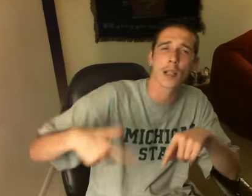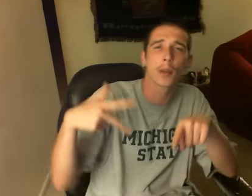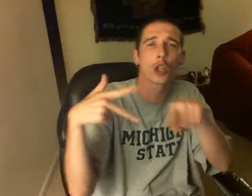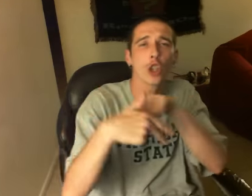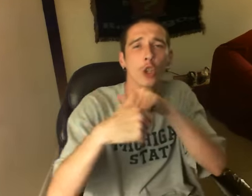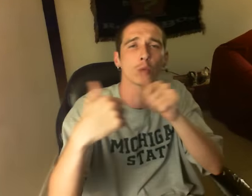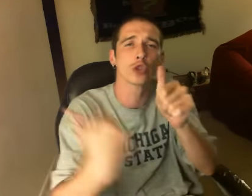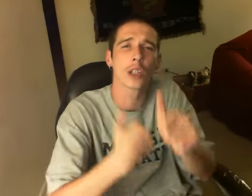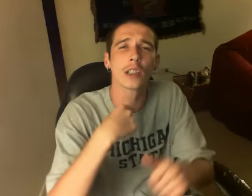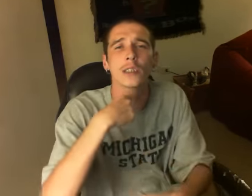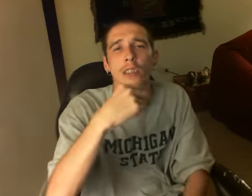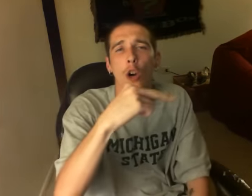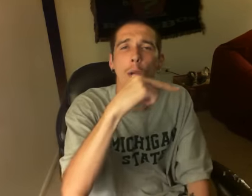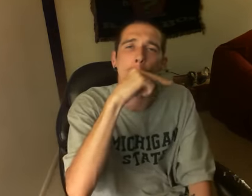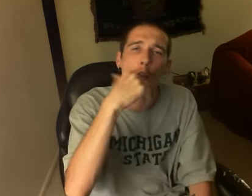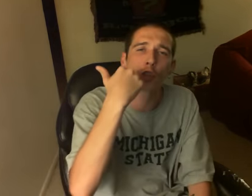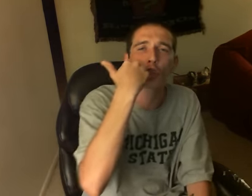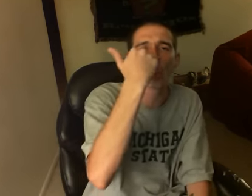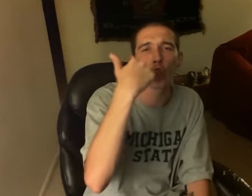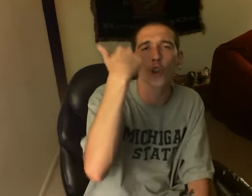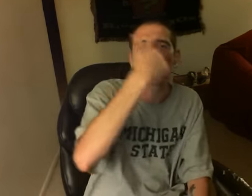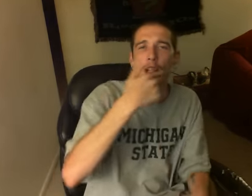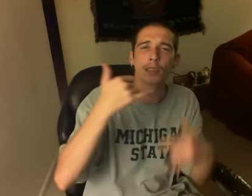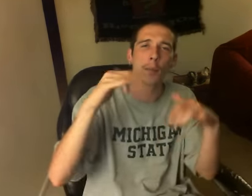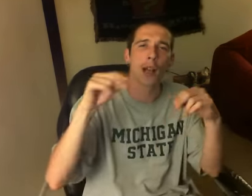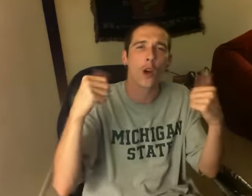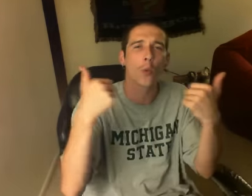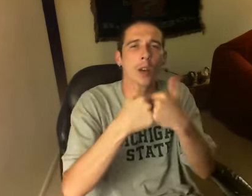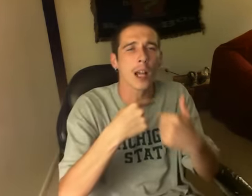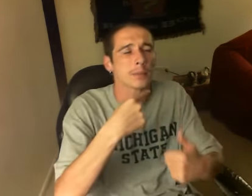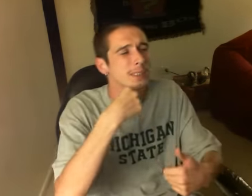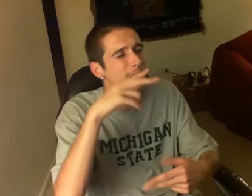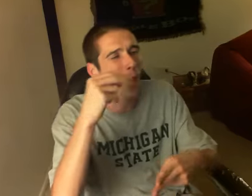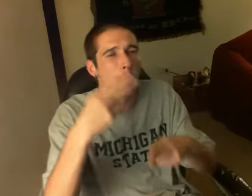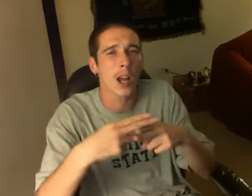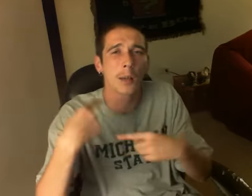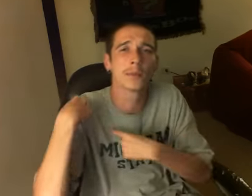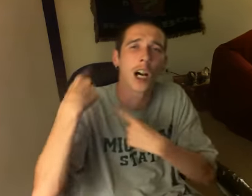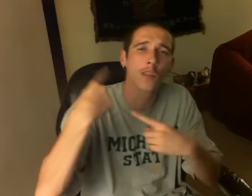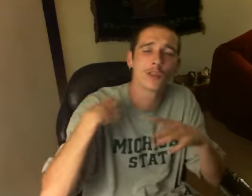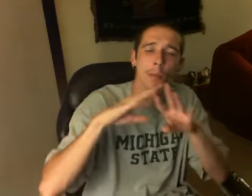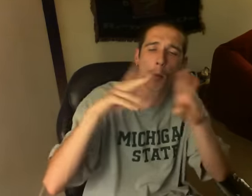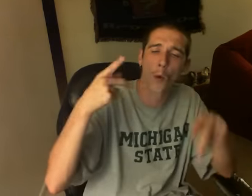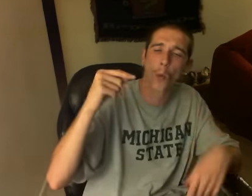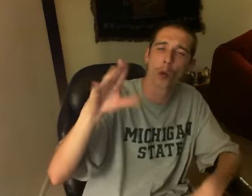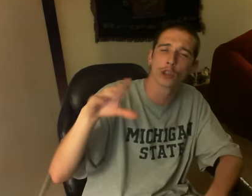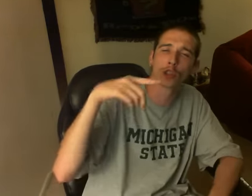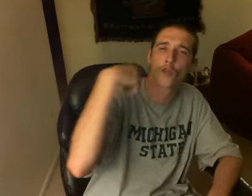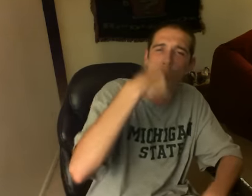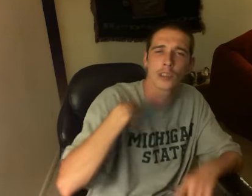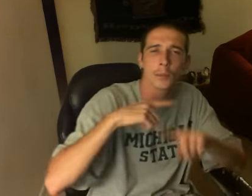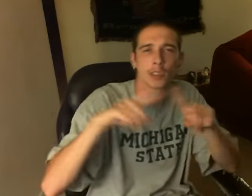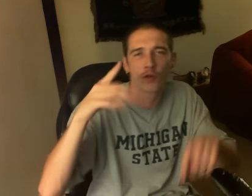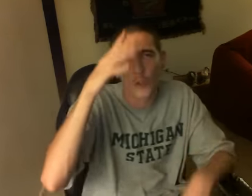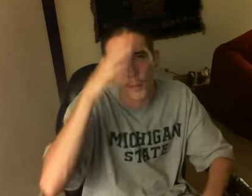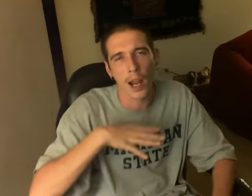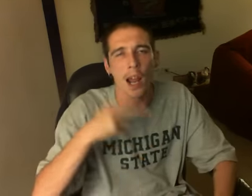from the hip, cut to the chase. I tell the motherfucking slut to her face. Play no games, say no names. Ever since I broke up with what's her face, I'm a different